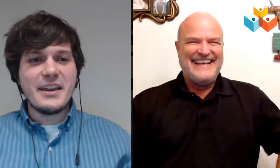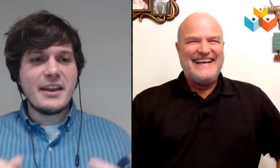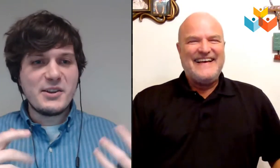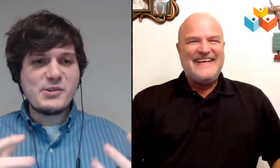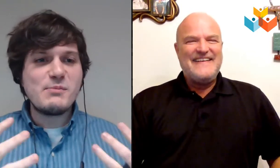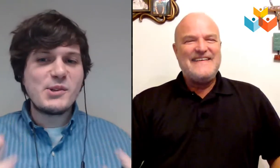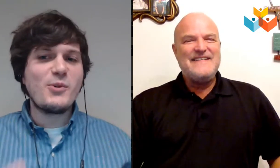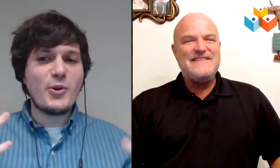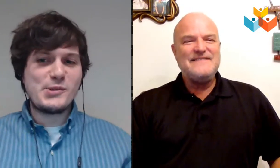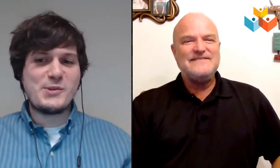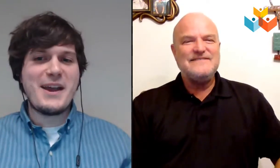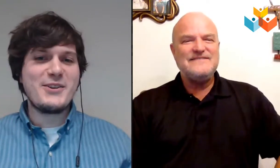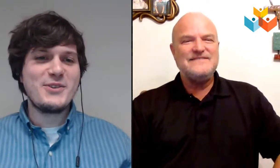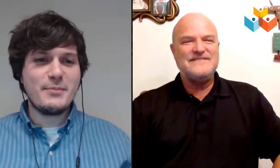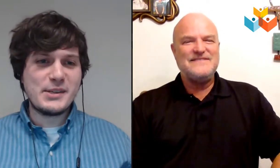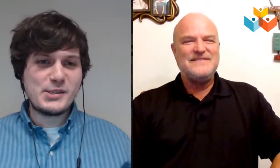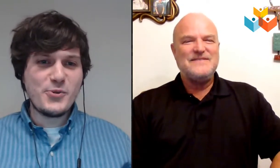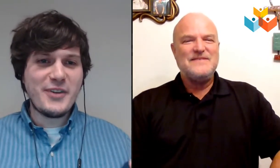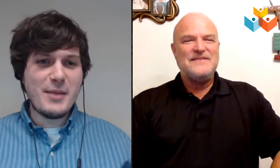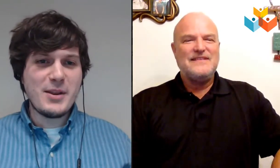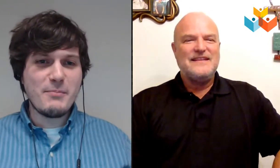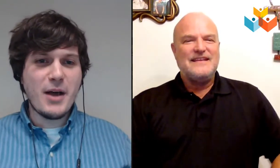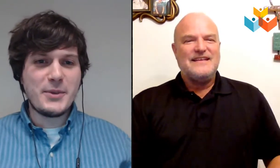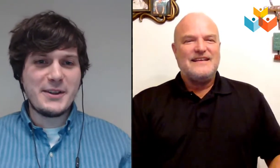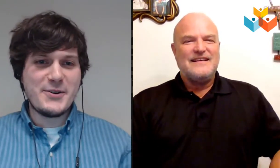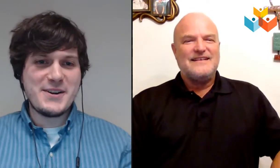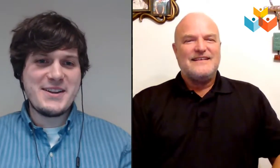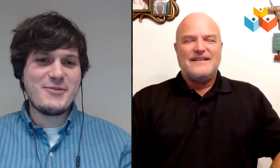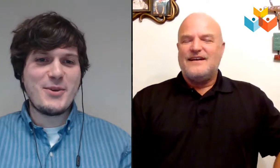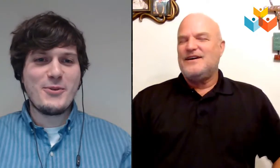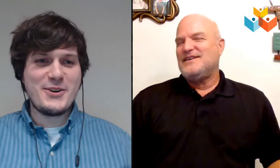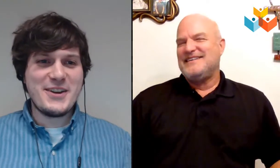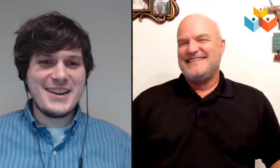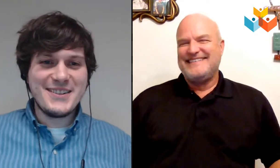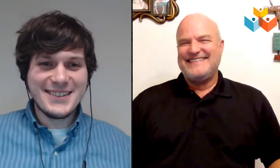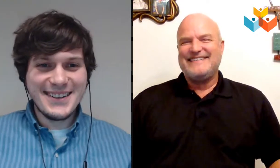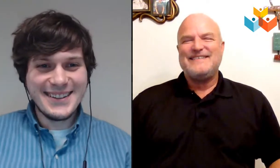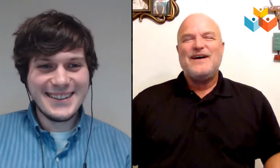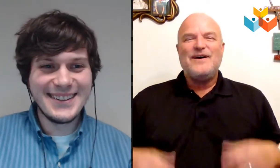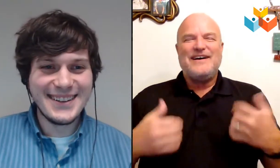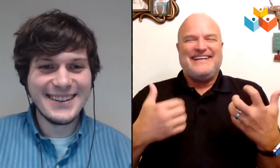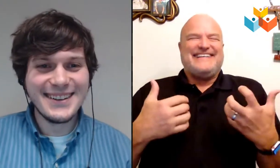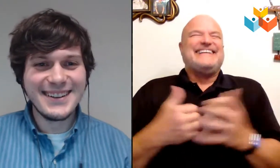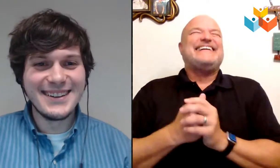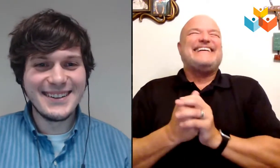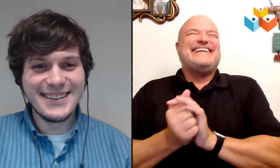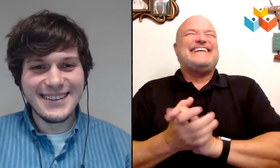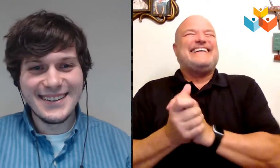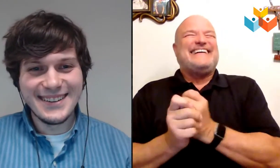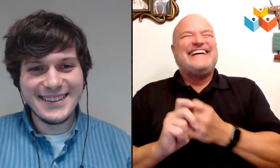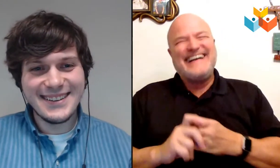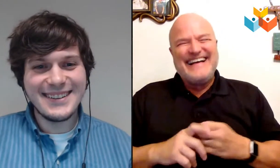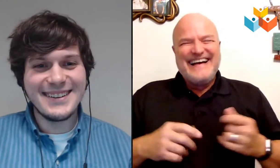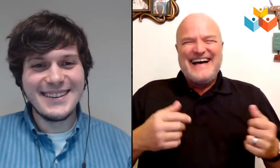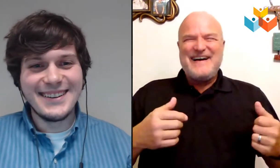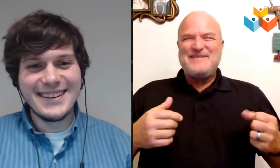Well, Eddie, you seem so wholesome. How do you keep this new fame and popularity from going to your head?